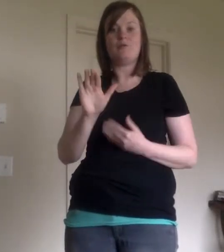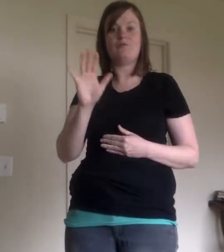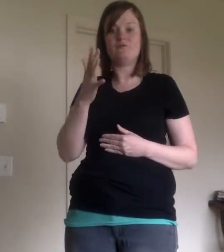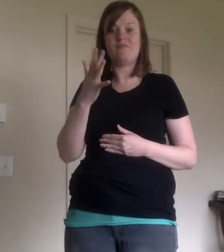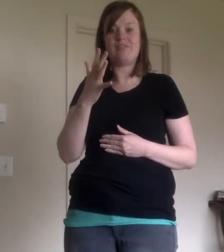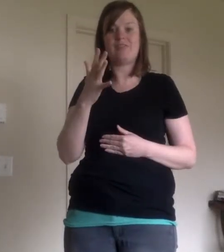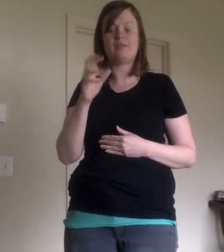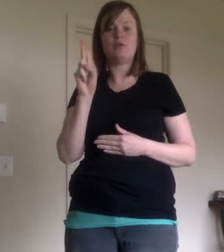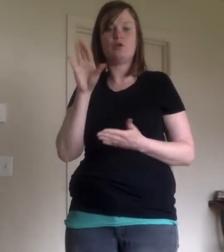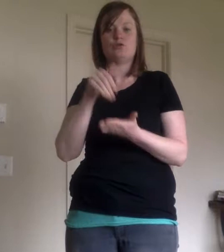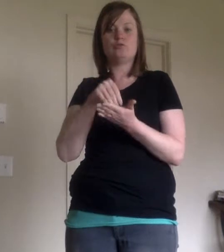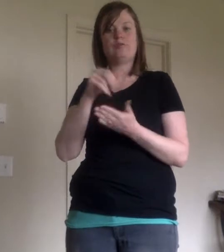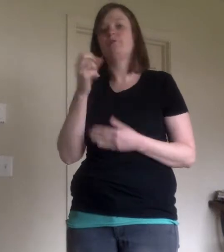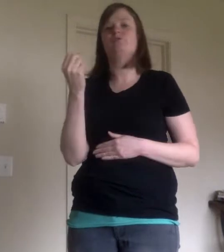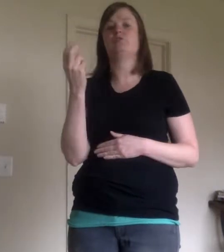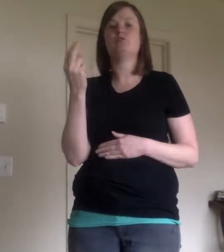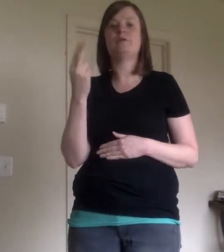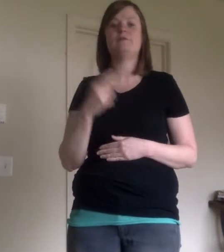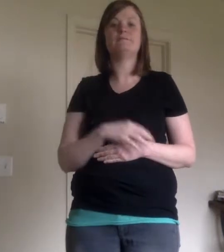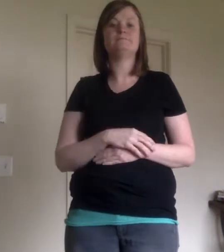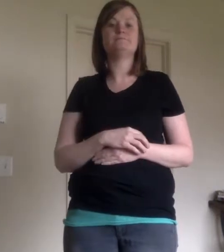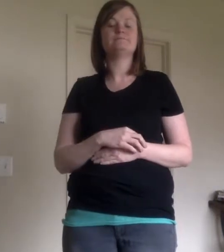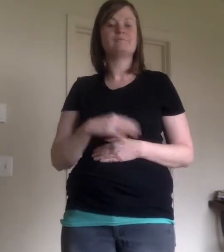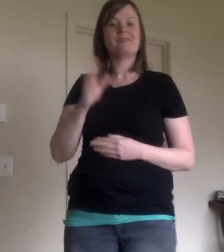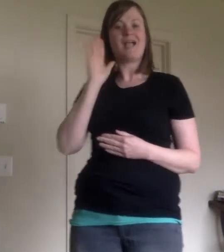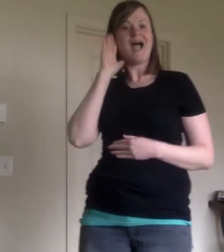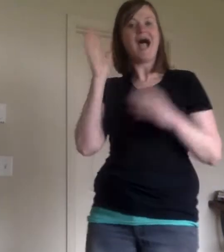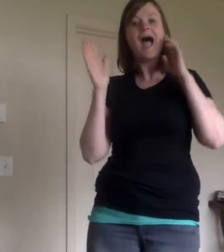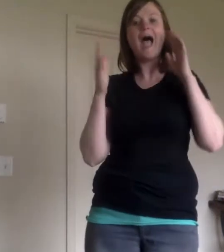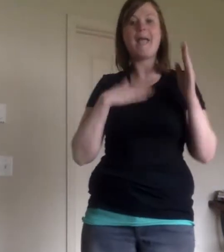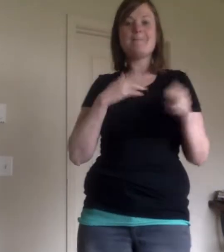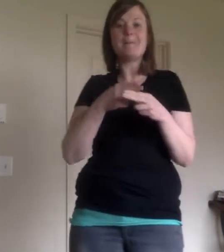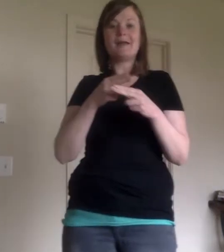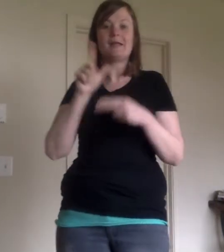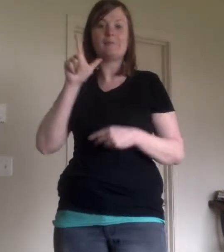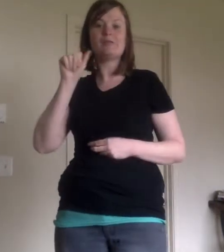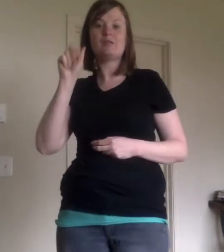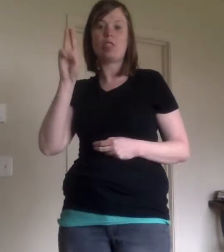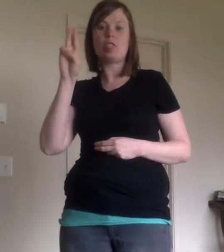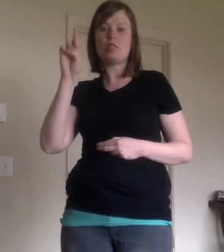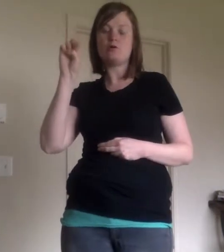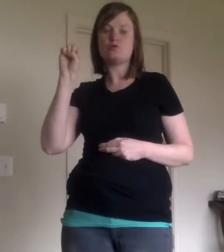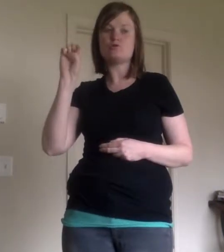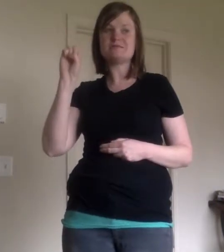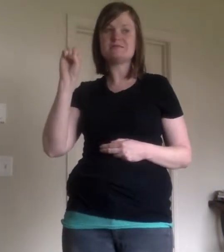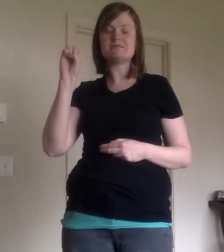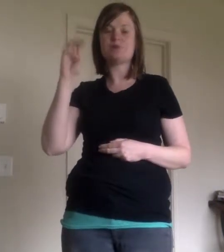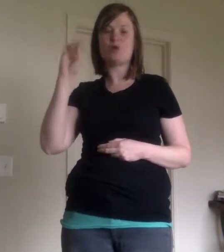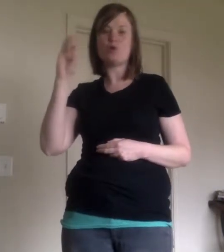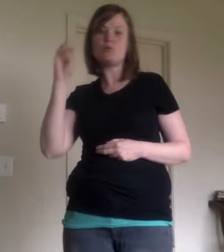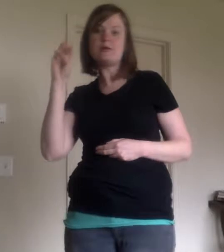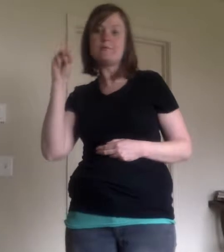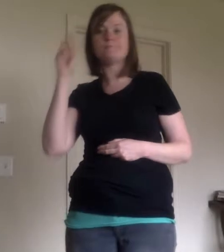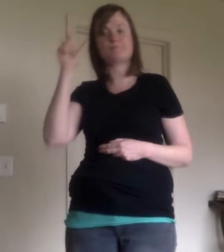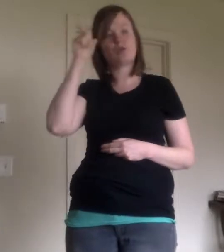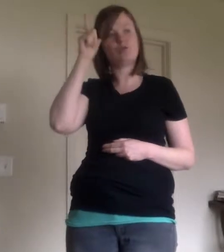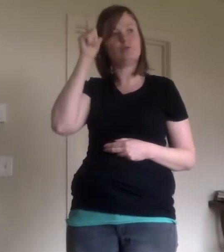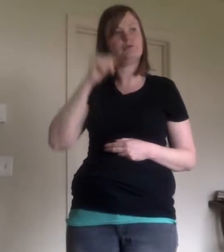Okay, hello, my name is Lawrence Odom, and I'm going to be telling you about my photography. I want to begin by telling you how I first was exposed to